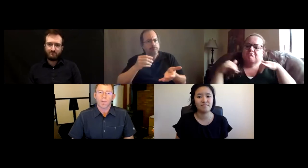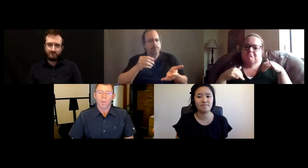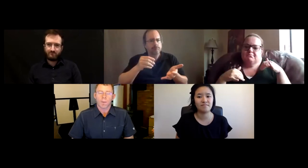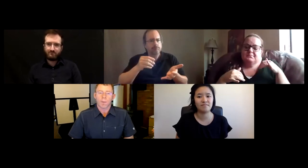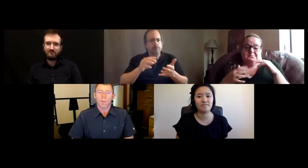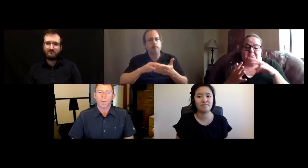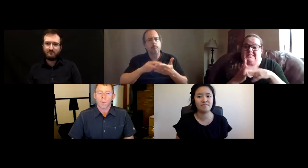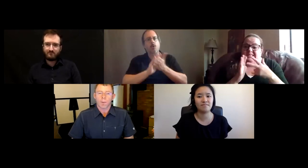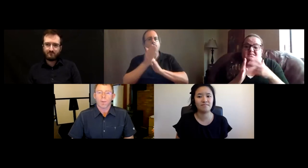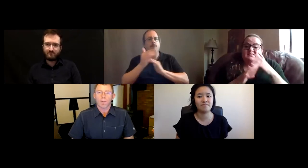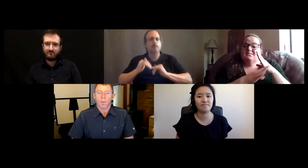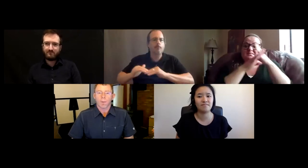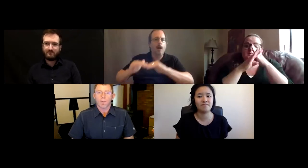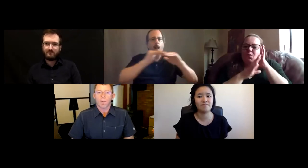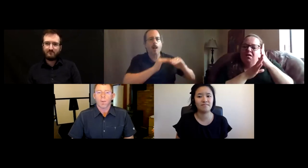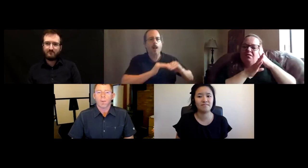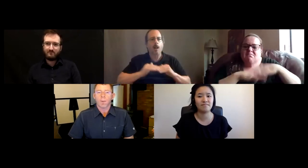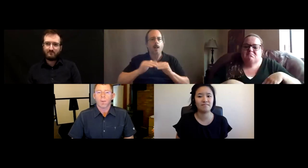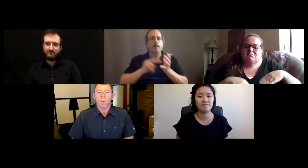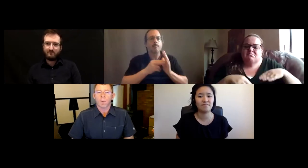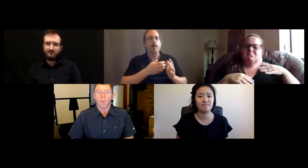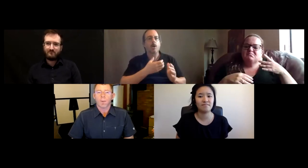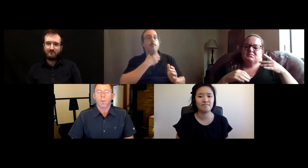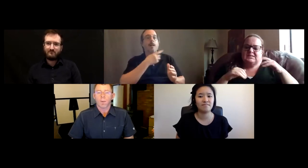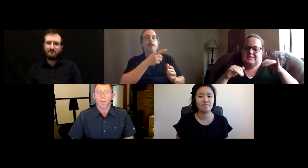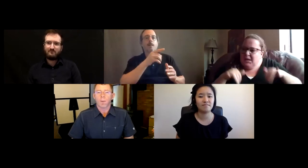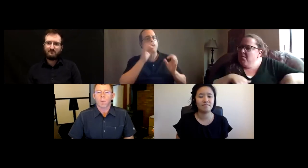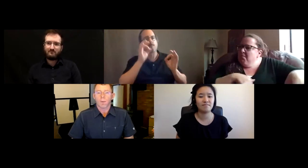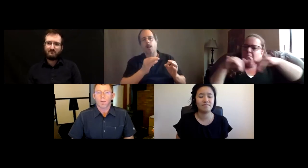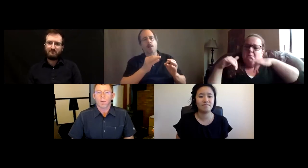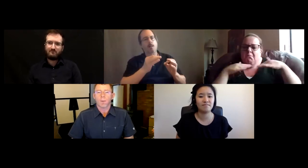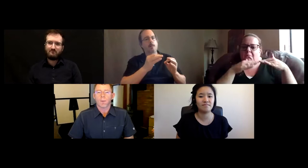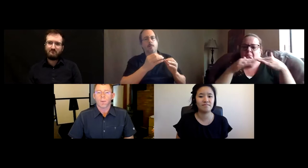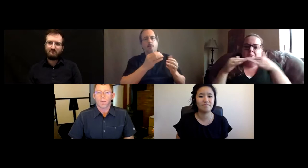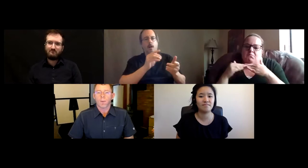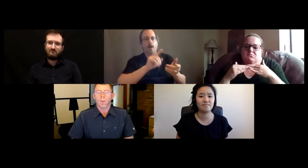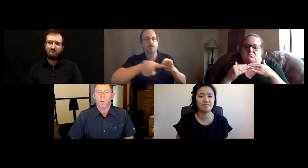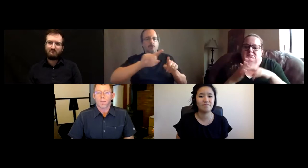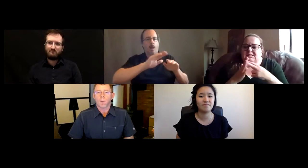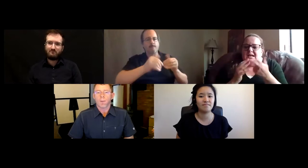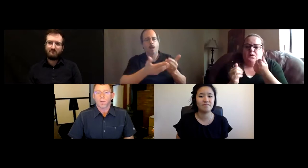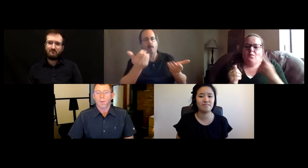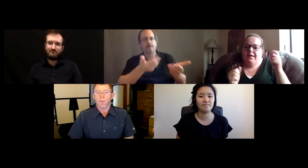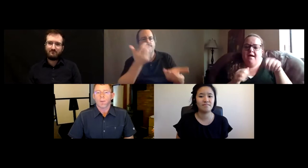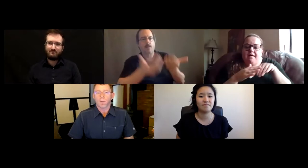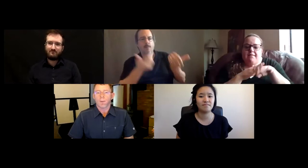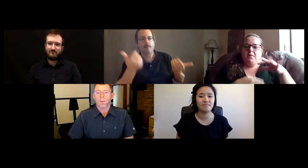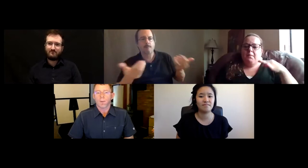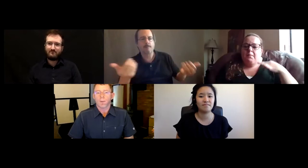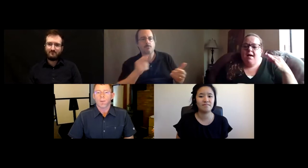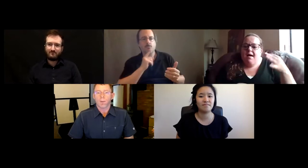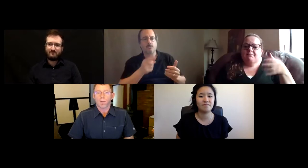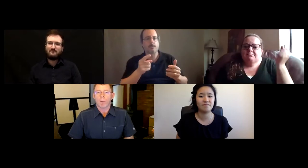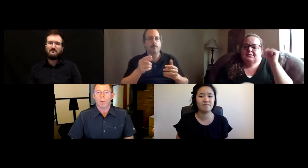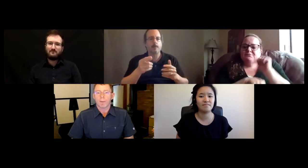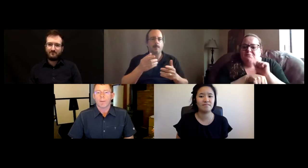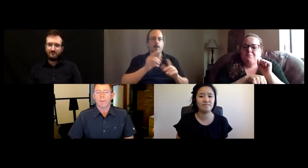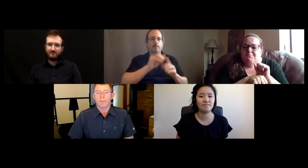learned that everyone should have zero barriers, that everyone should be treated equally, and